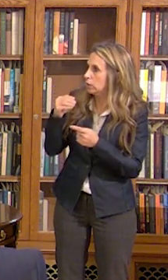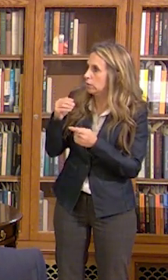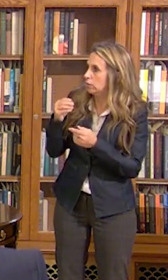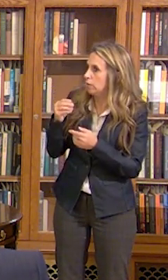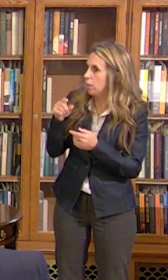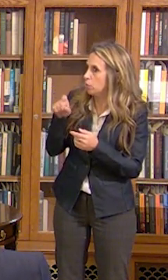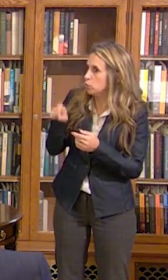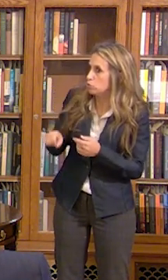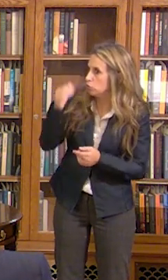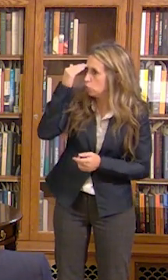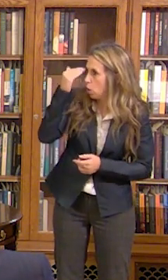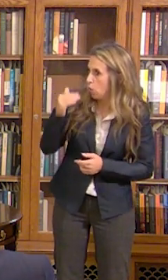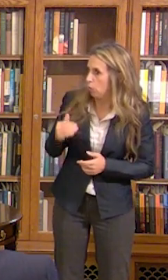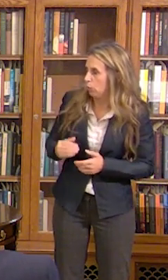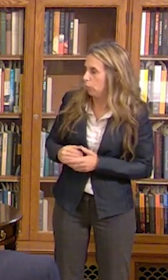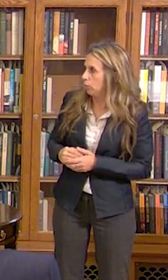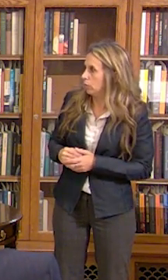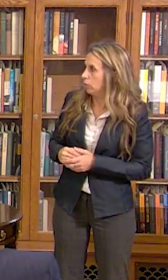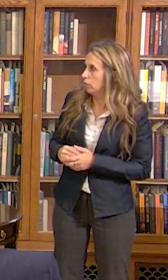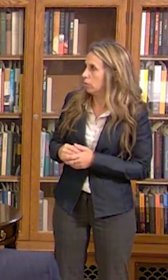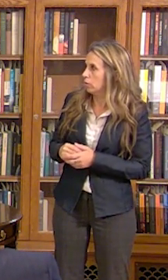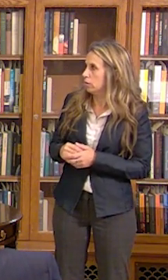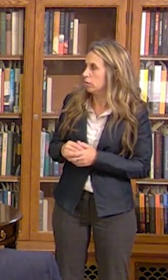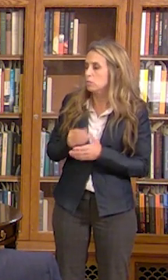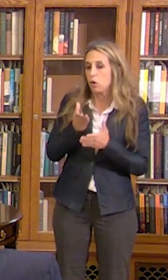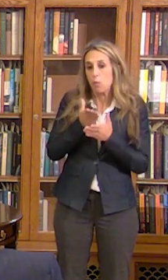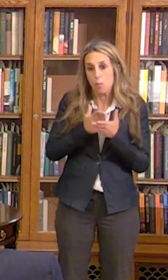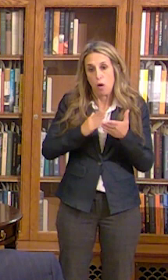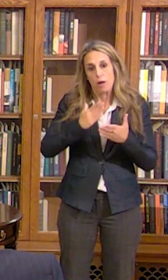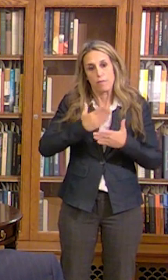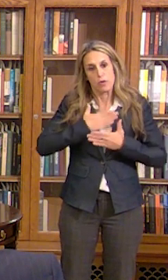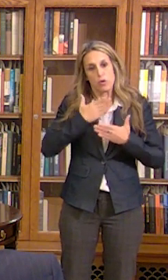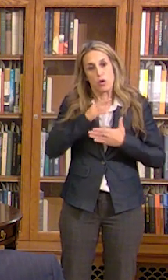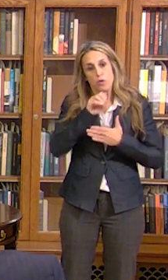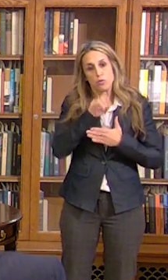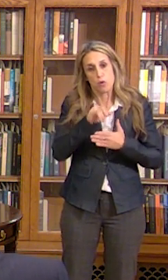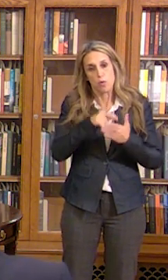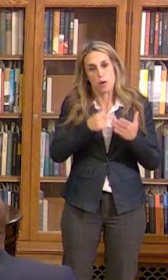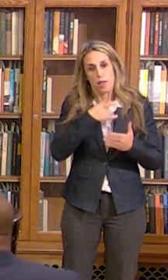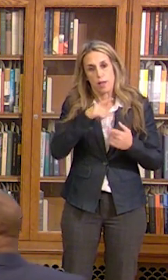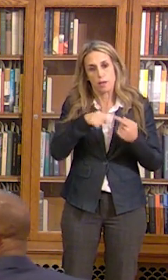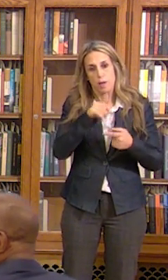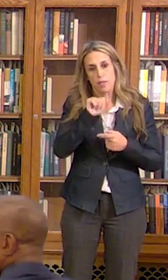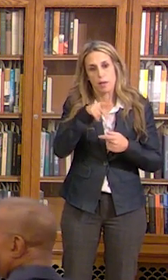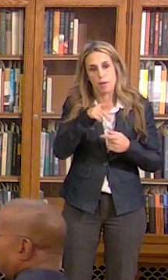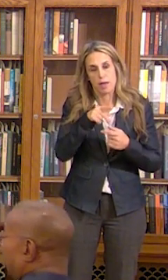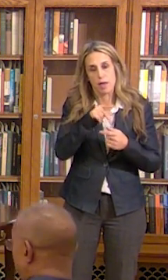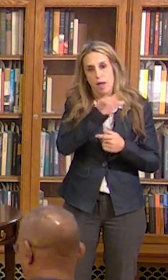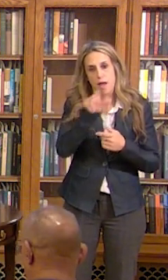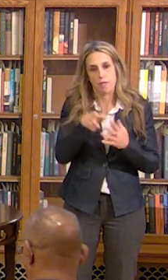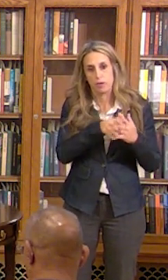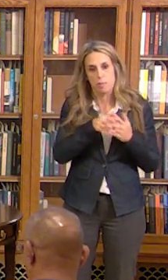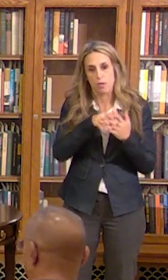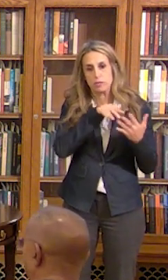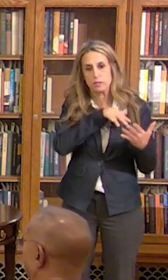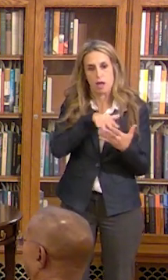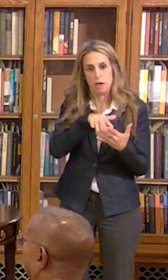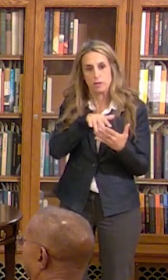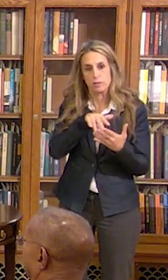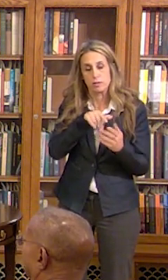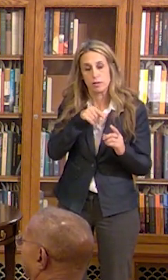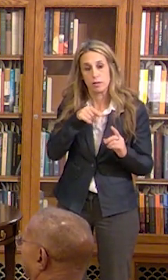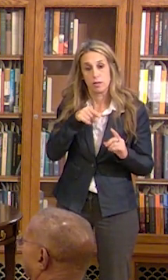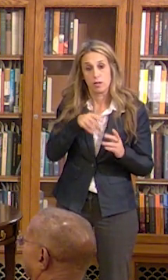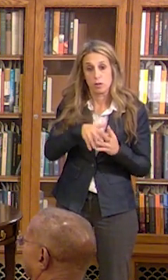shouldn't know and so part of the joy and part of what I like about the AP African American studies is that it's